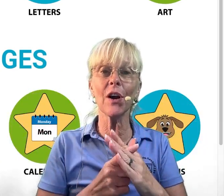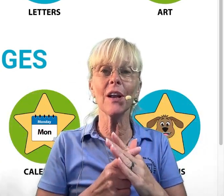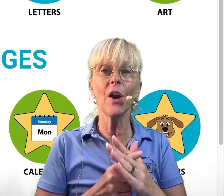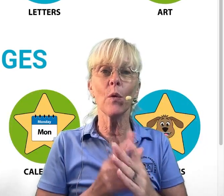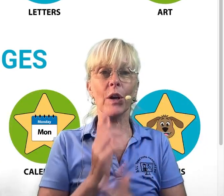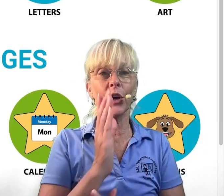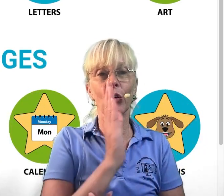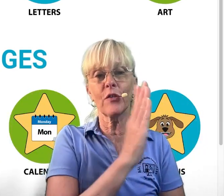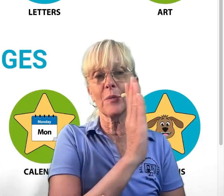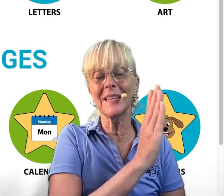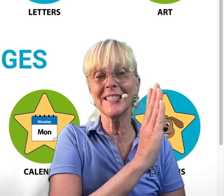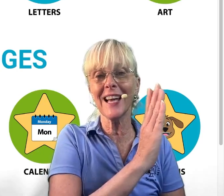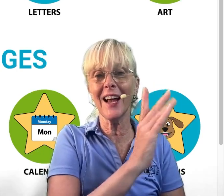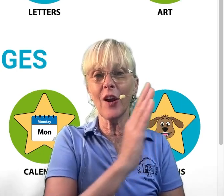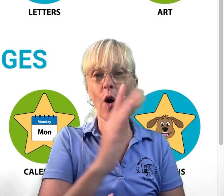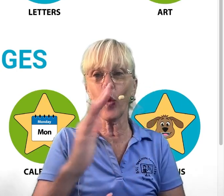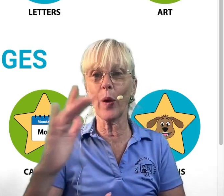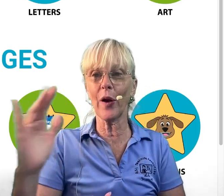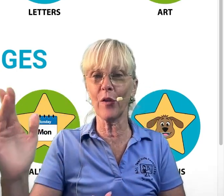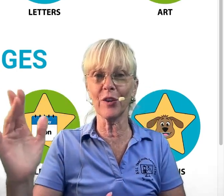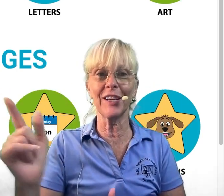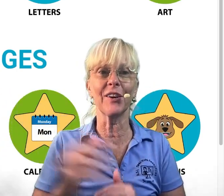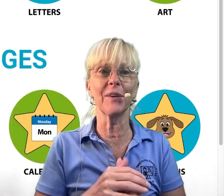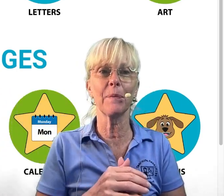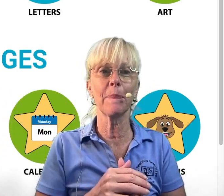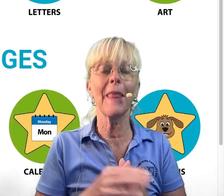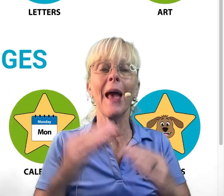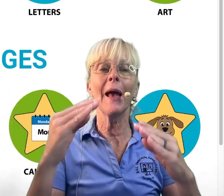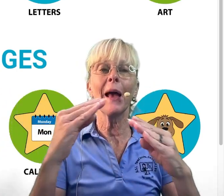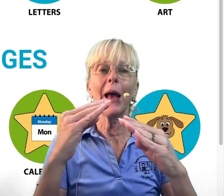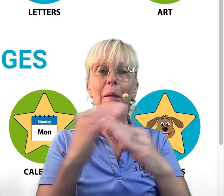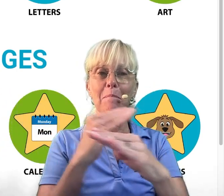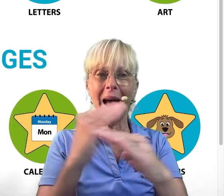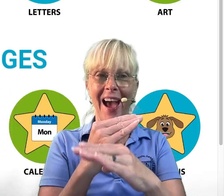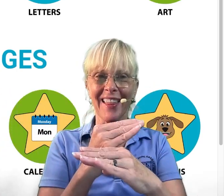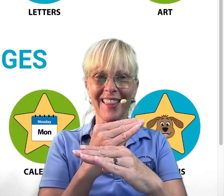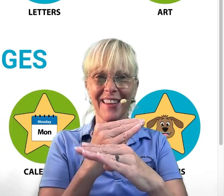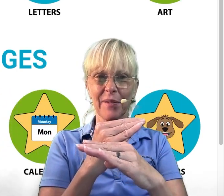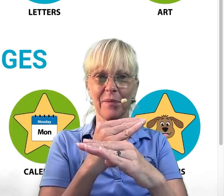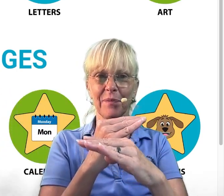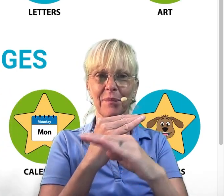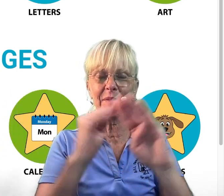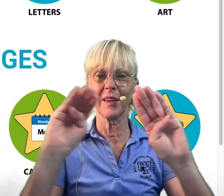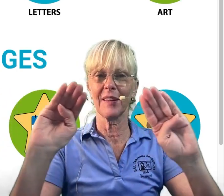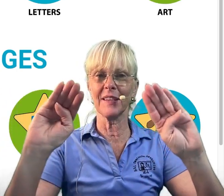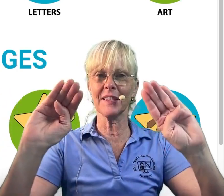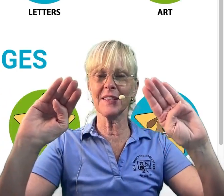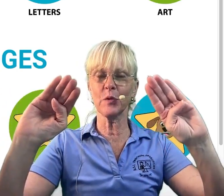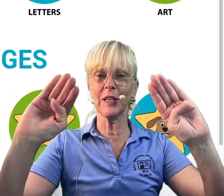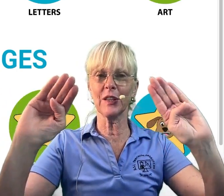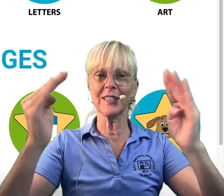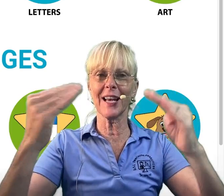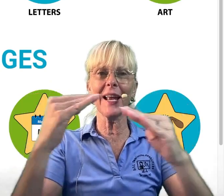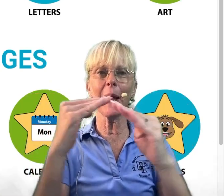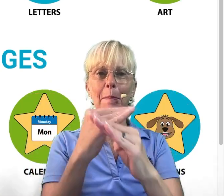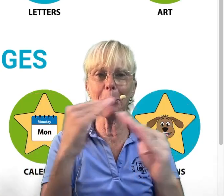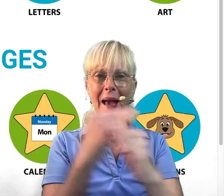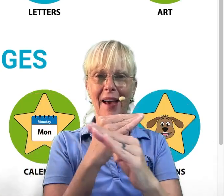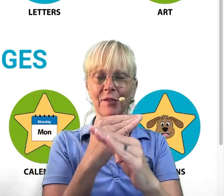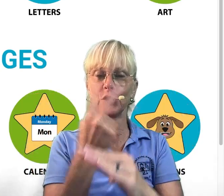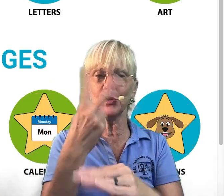going to go from this side all the way over here. Math. This is what it looks